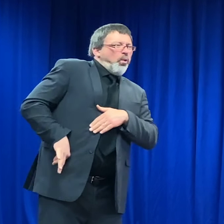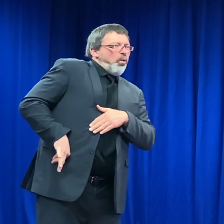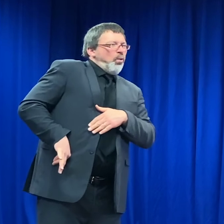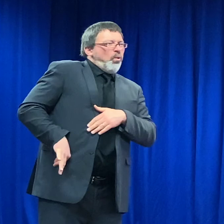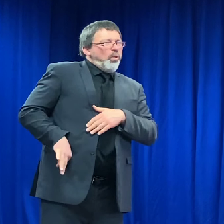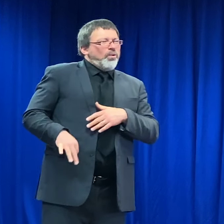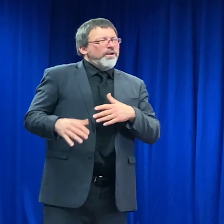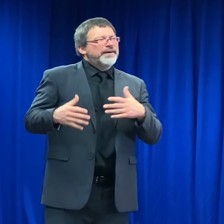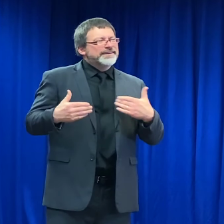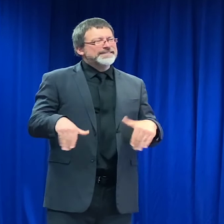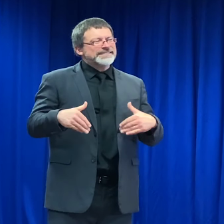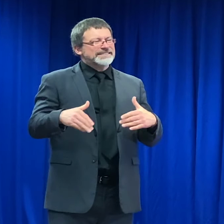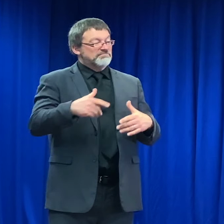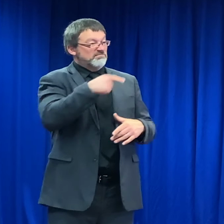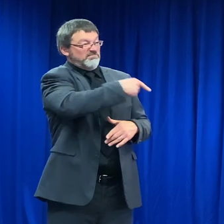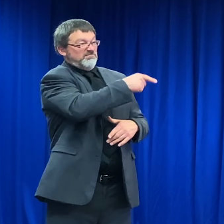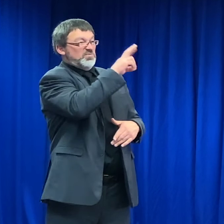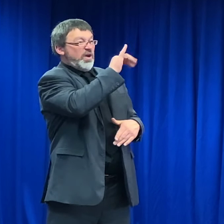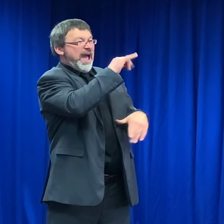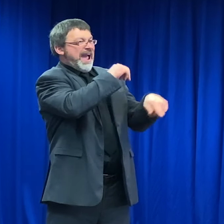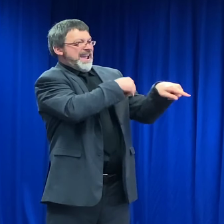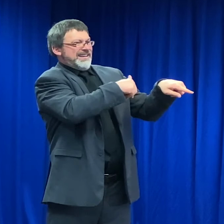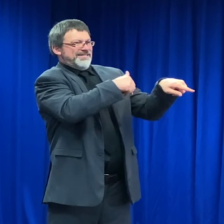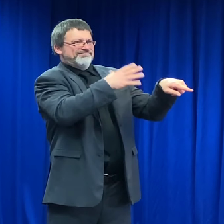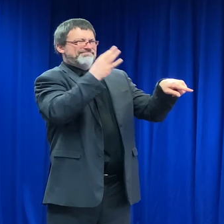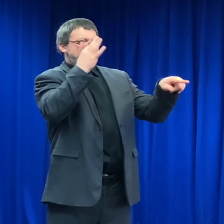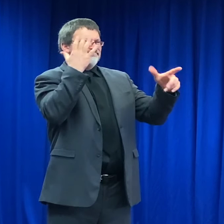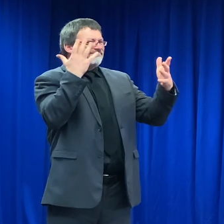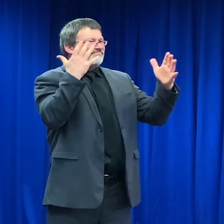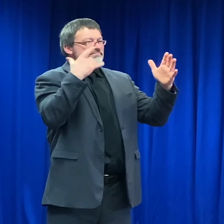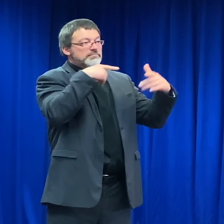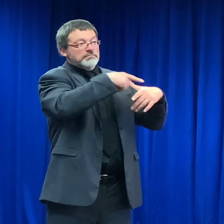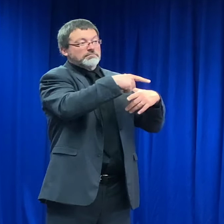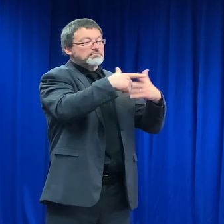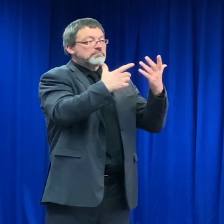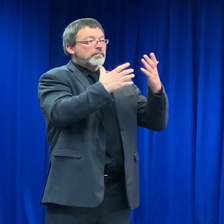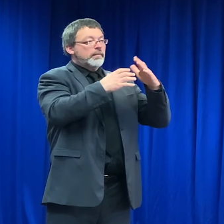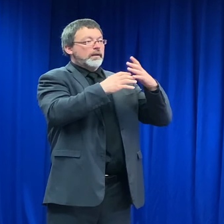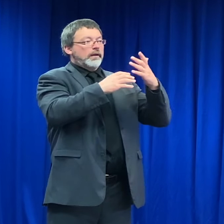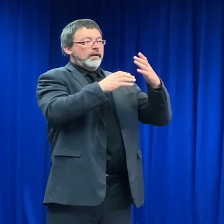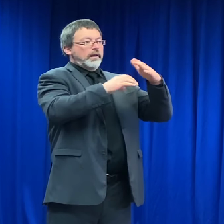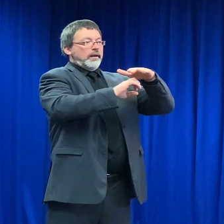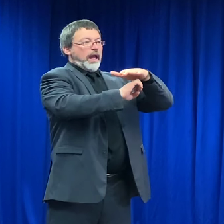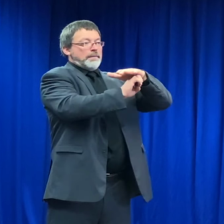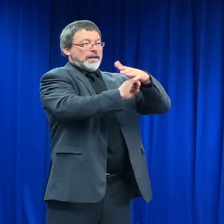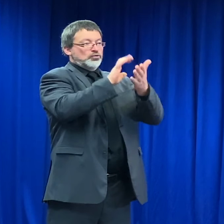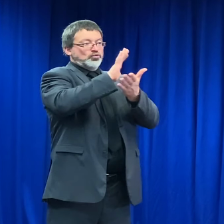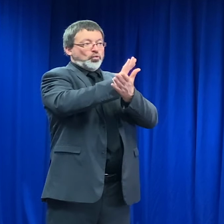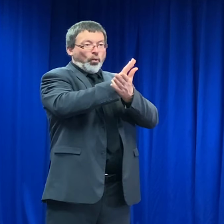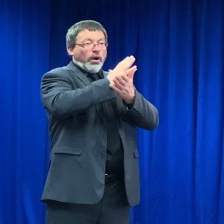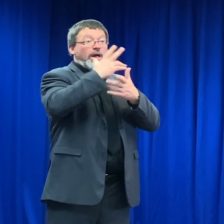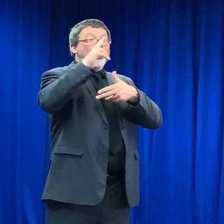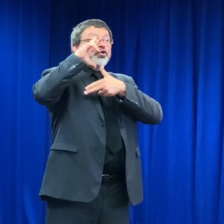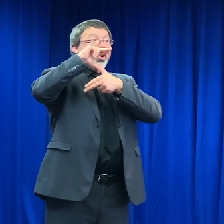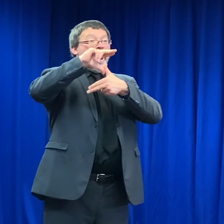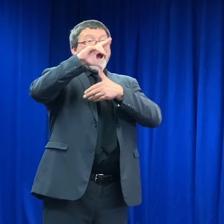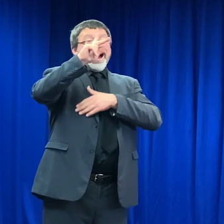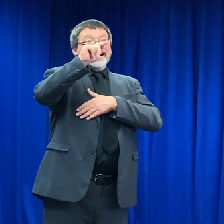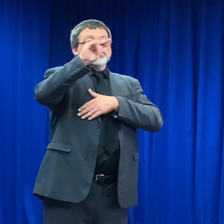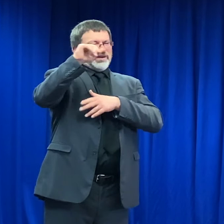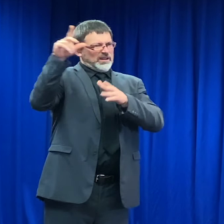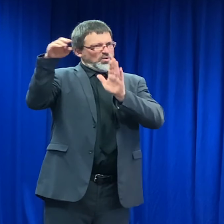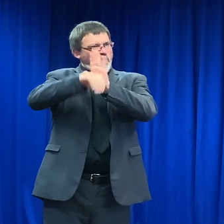Ryan's an individual whose high school was, or I should say his grade school, was wiped out by Hurricane Katrina. Wiped out off the face of the earth. And he